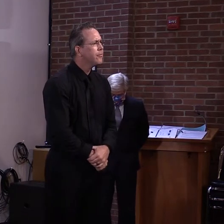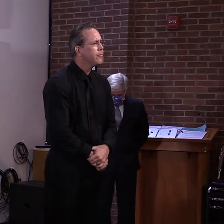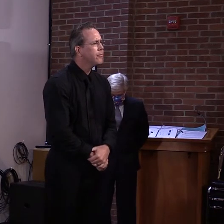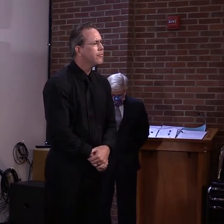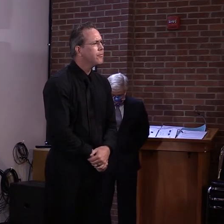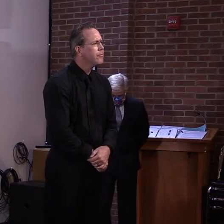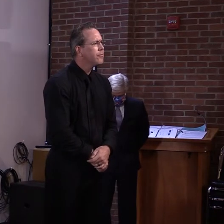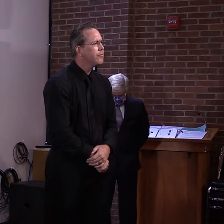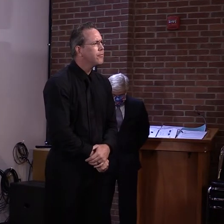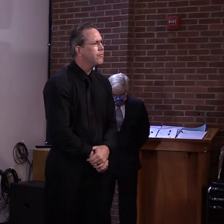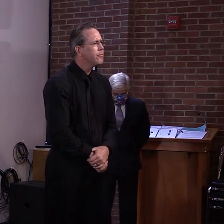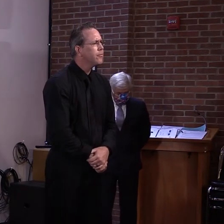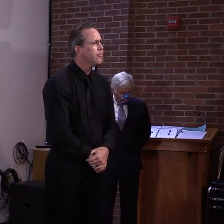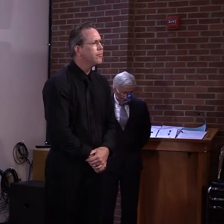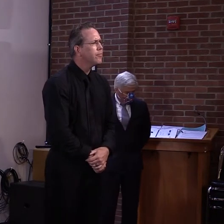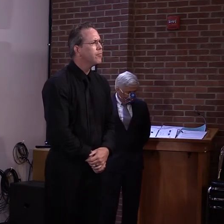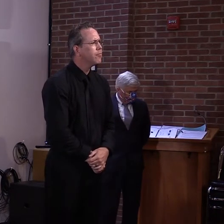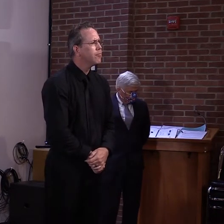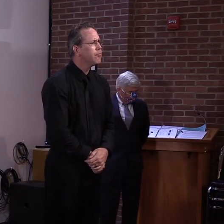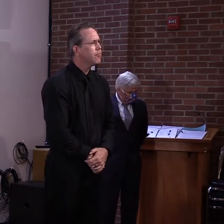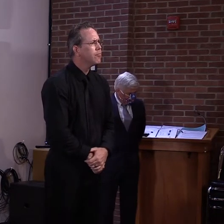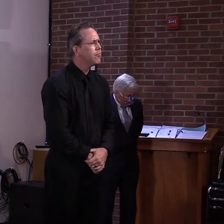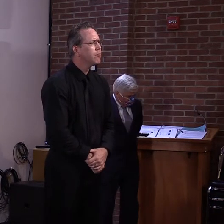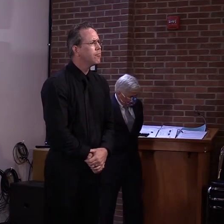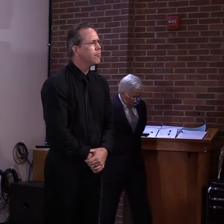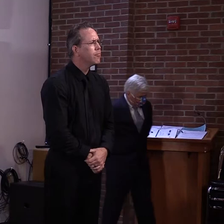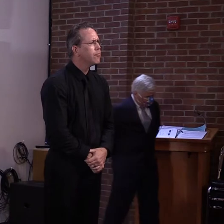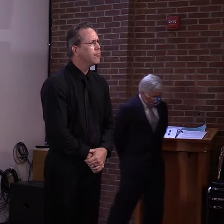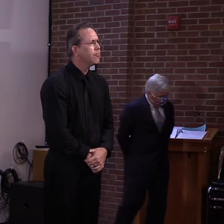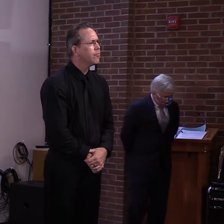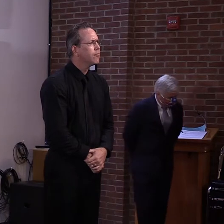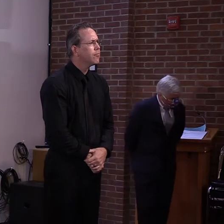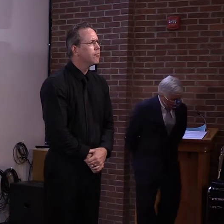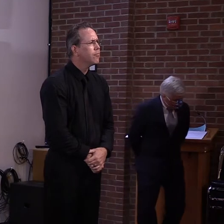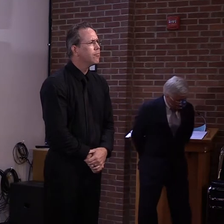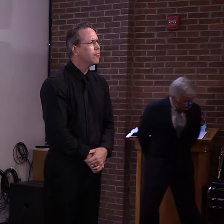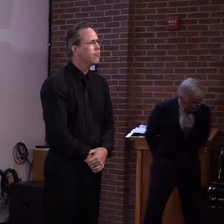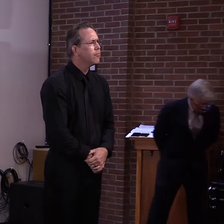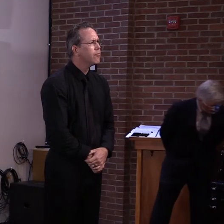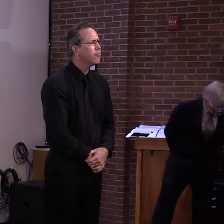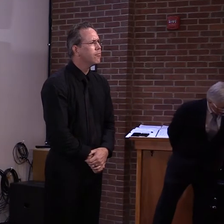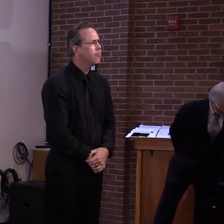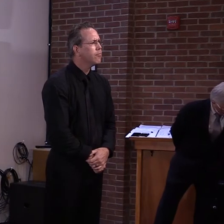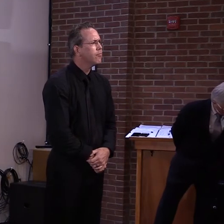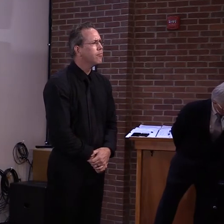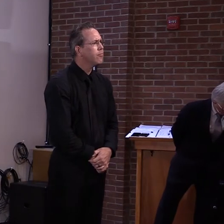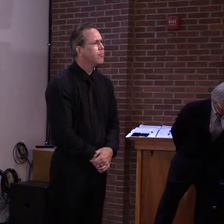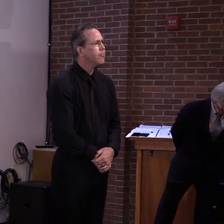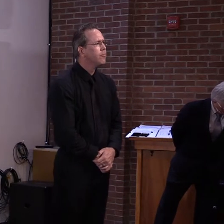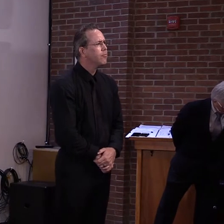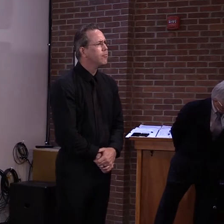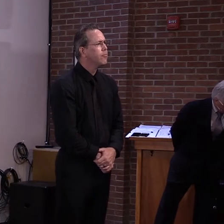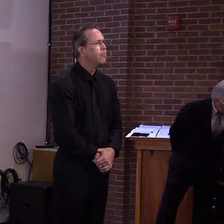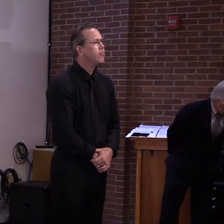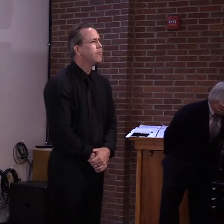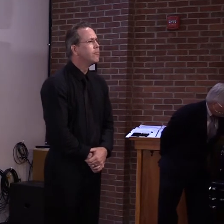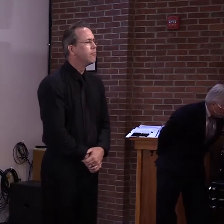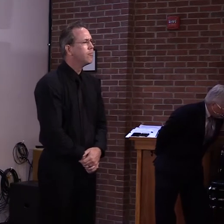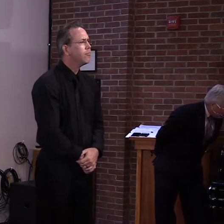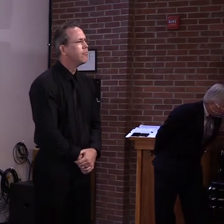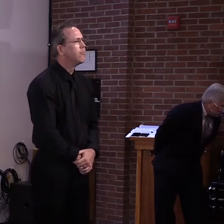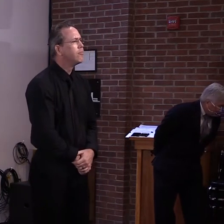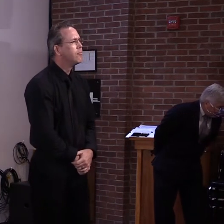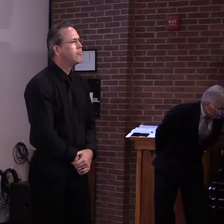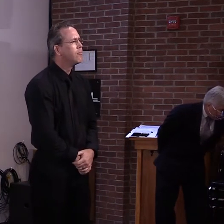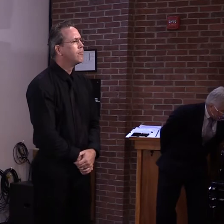closures. And the business owners have had a pretty tough summer because of the quarantine and the capacity limits, but mainly because of people